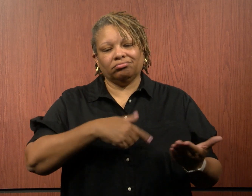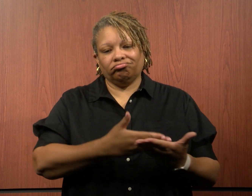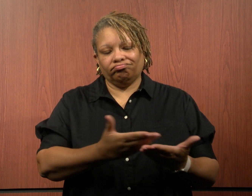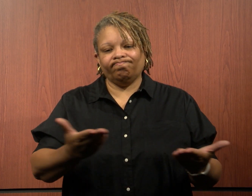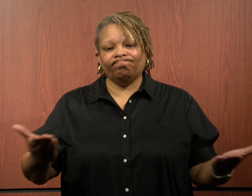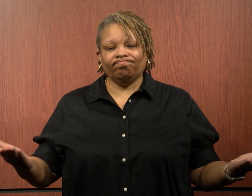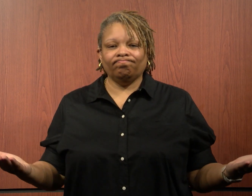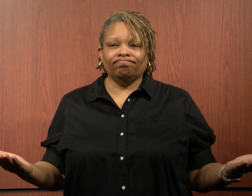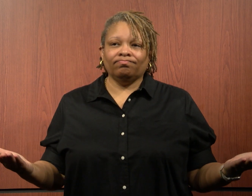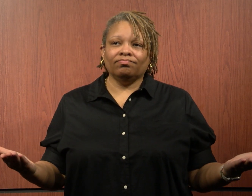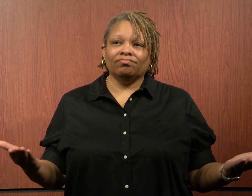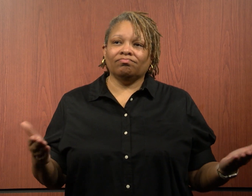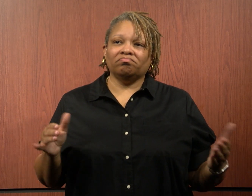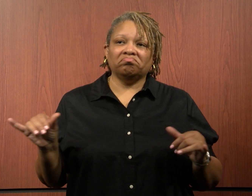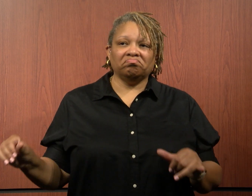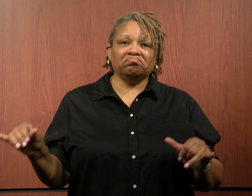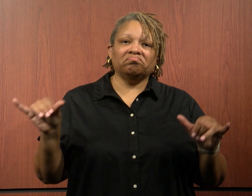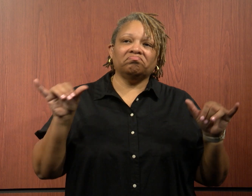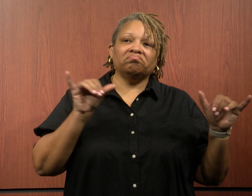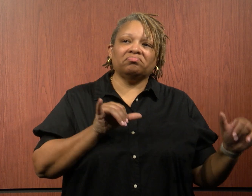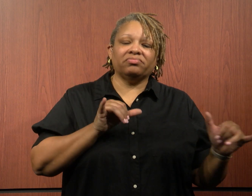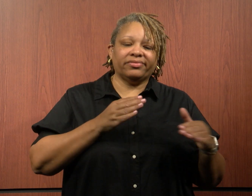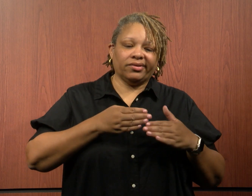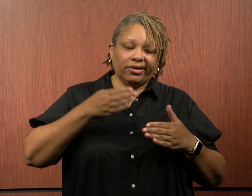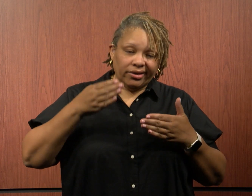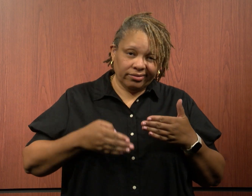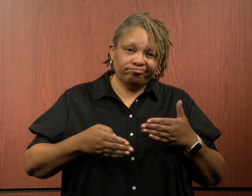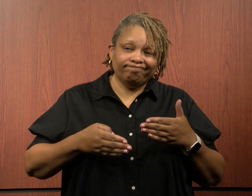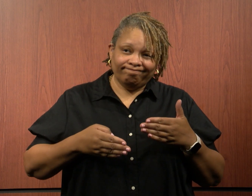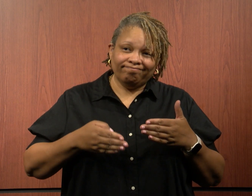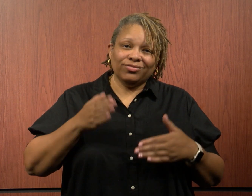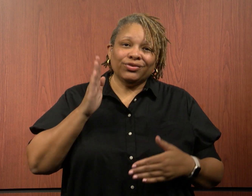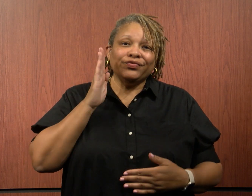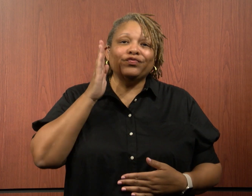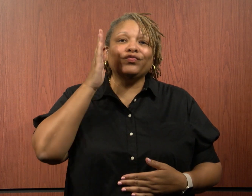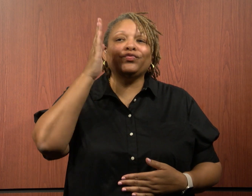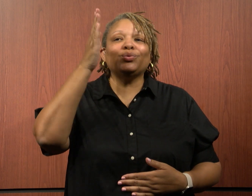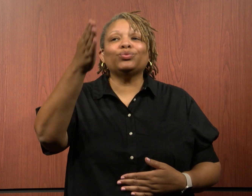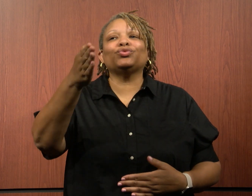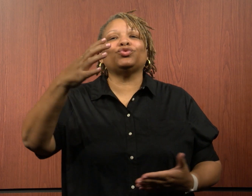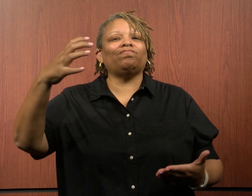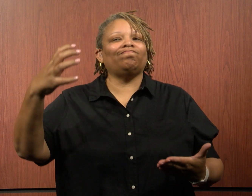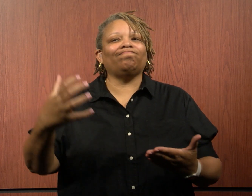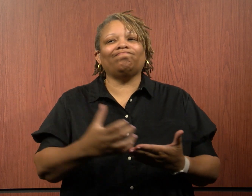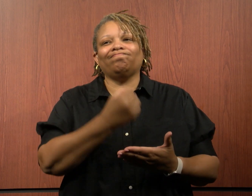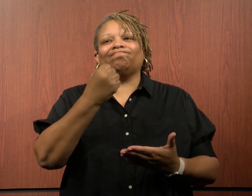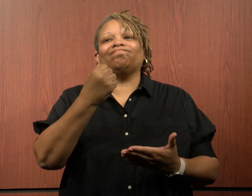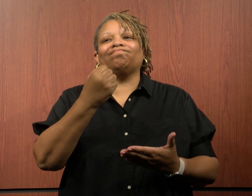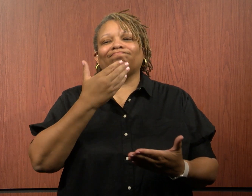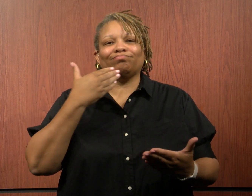Revelation is like the grand finale, painting vivid pictures of the future and the ultimate triumph